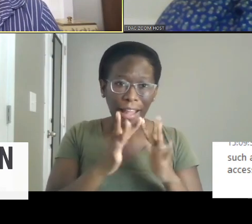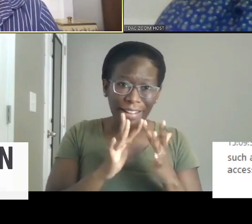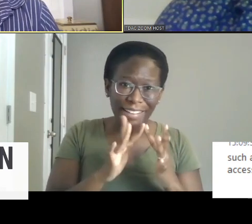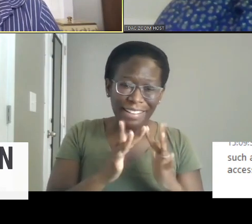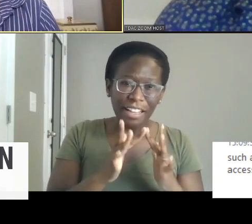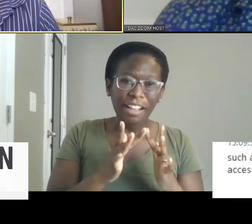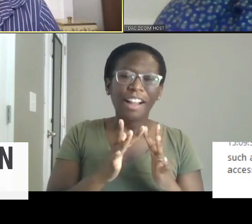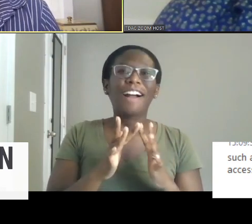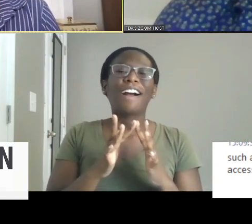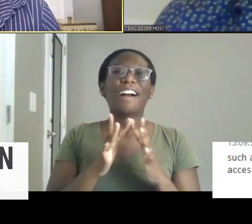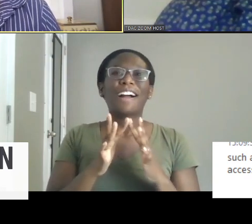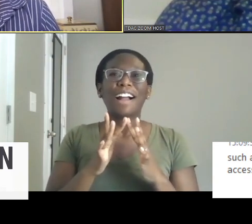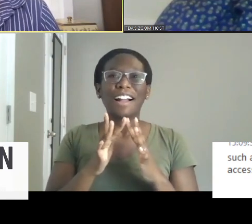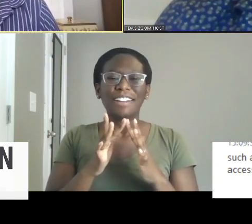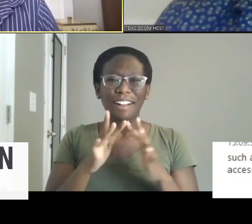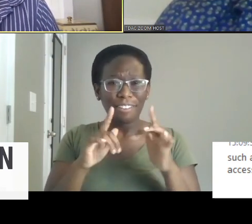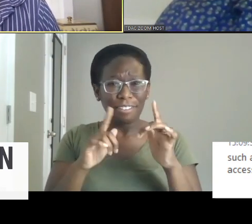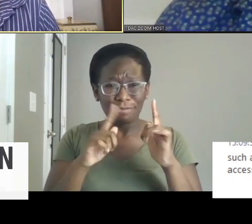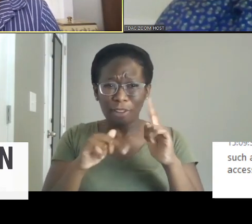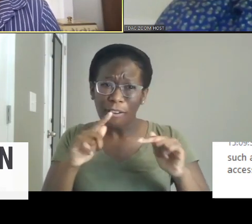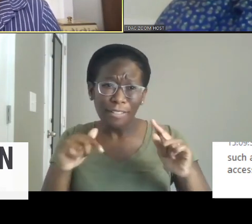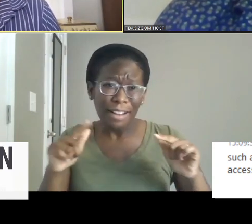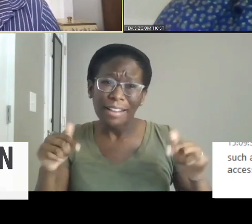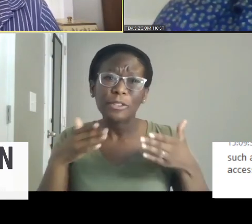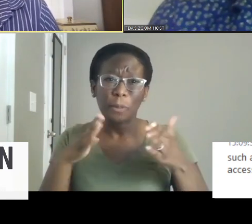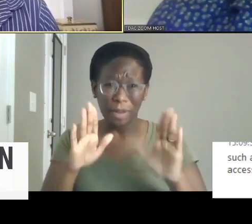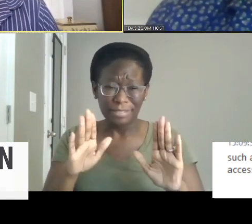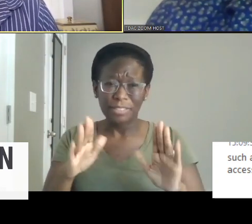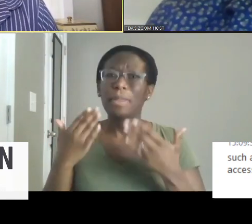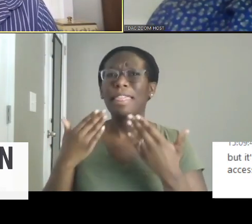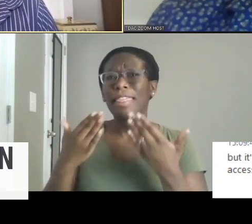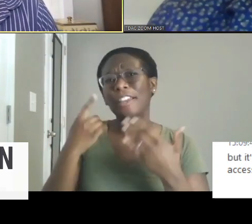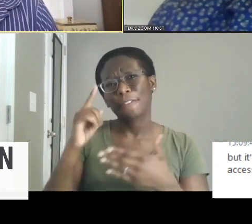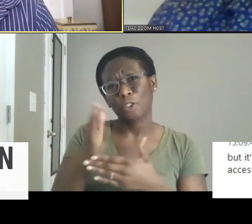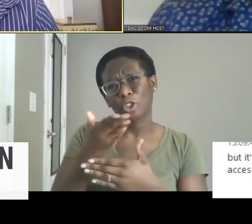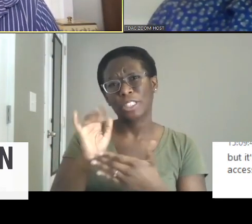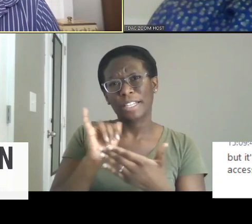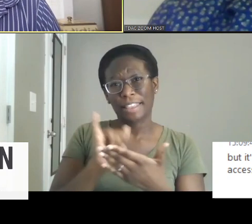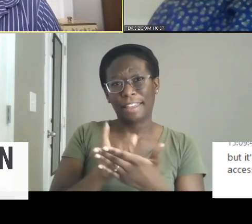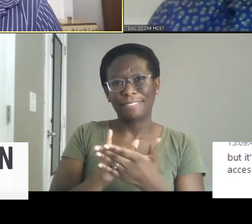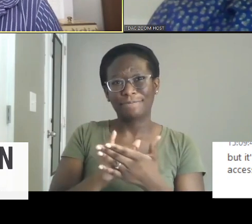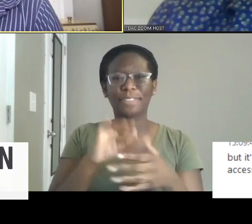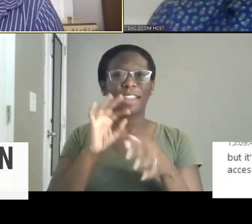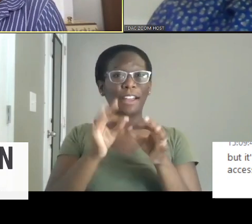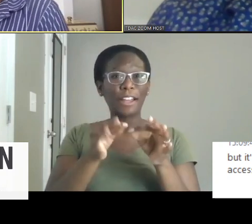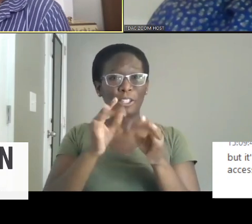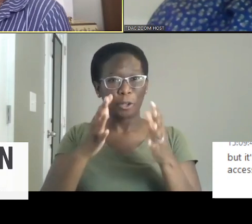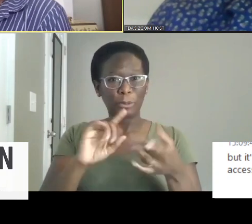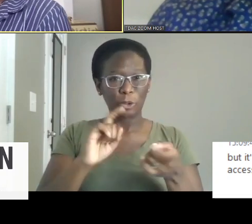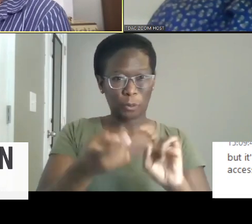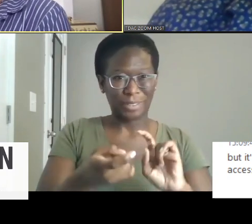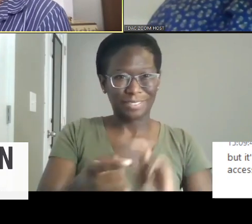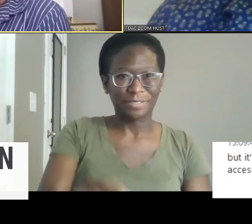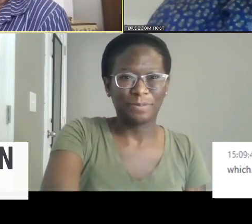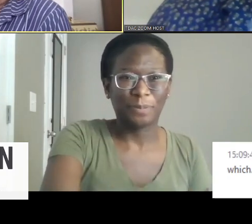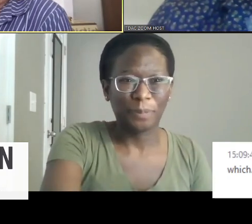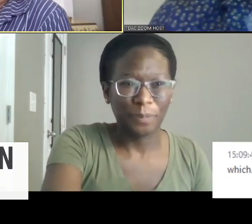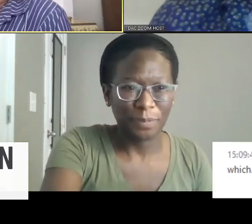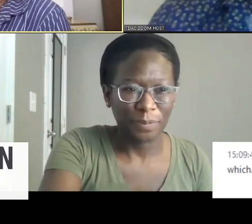and all kinds of ways. So thank you for sharing that. Title IV